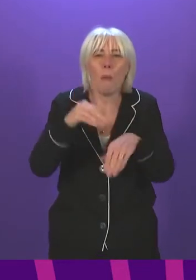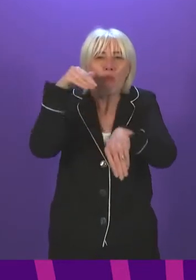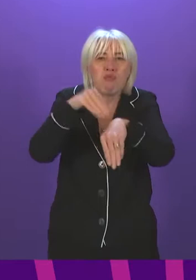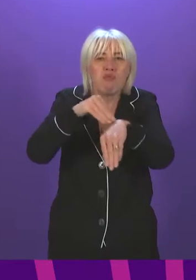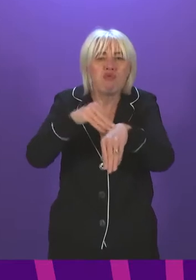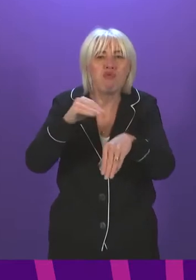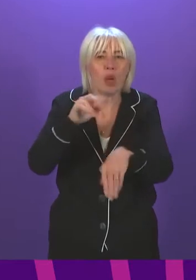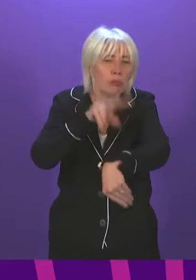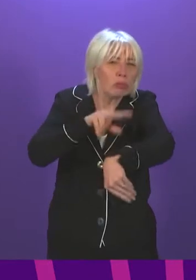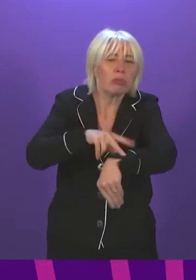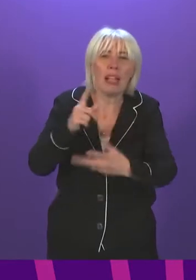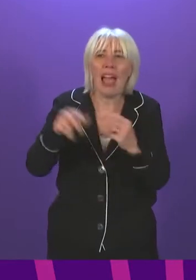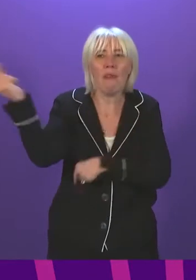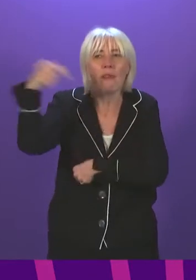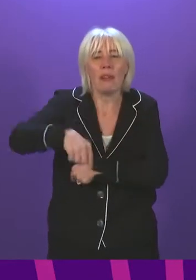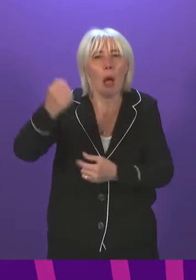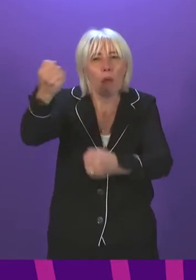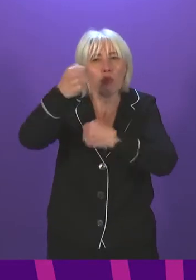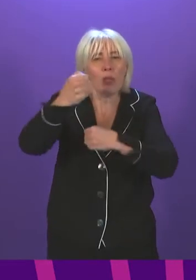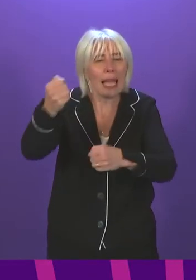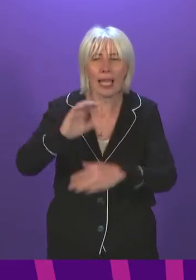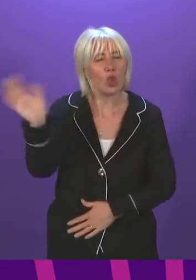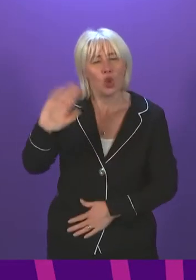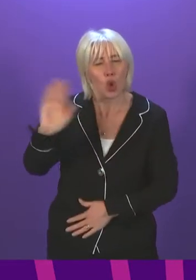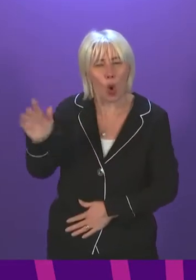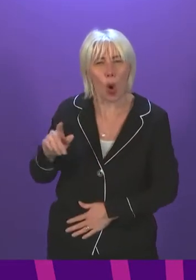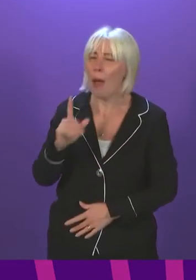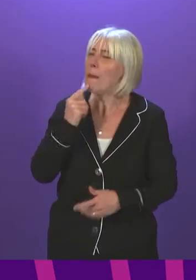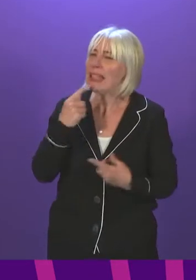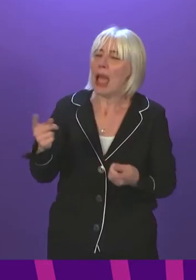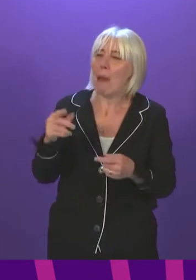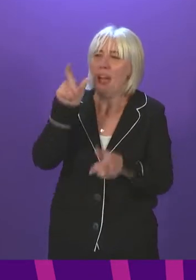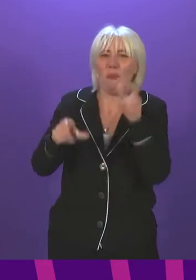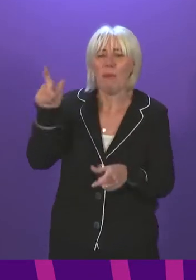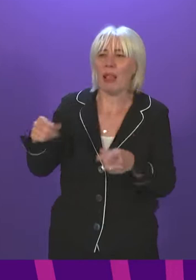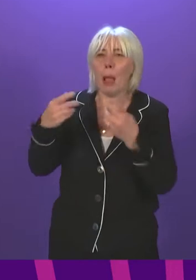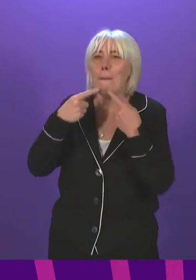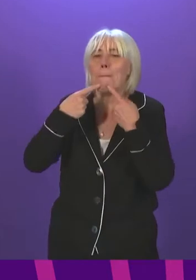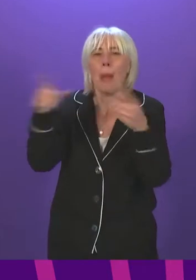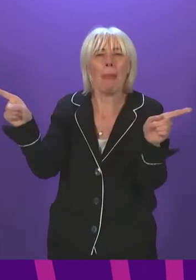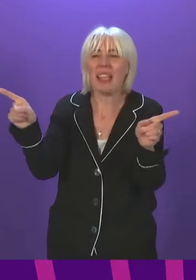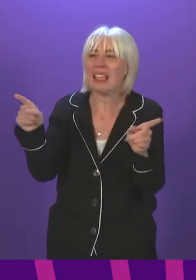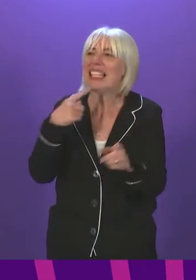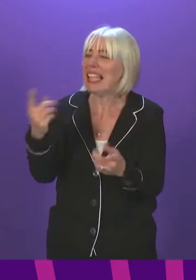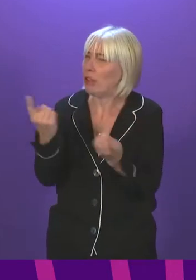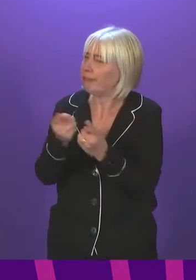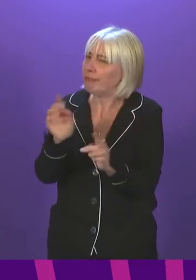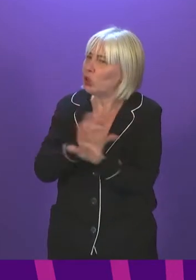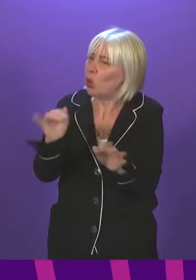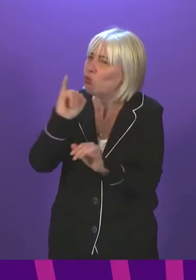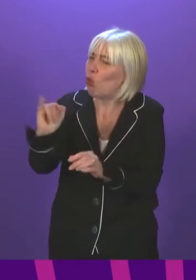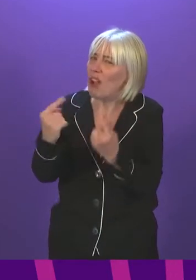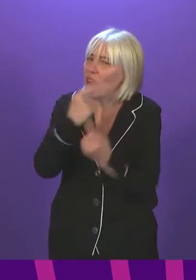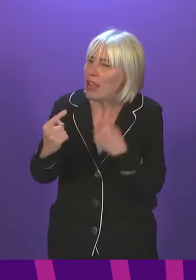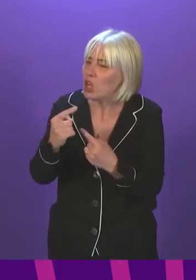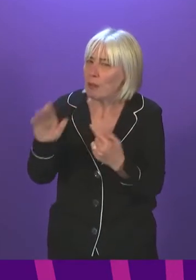that take place at Parliament. And members should avoid making misleading comments in public. We do all have a responsibility to ensure the information we provide